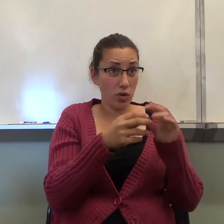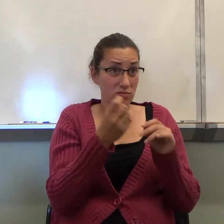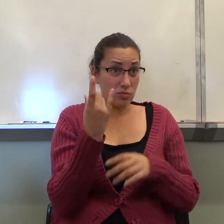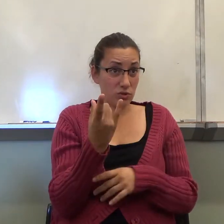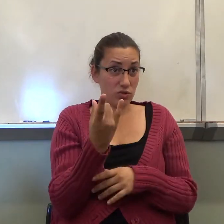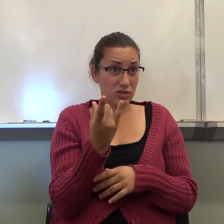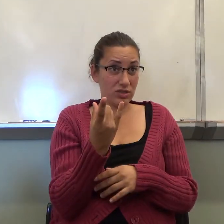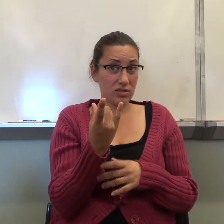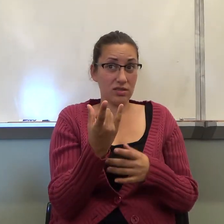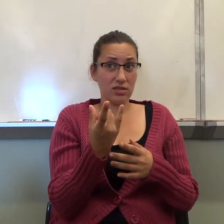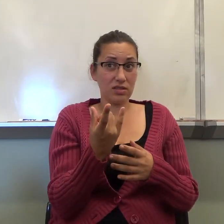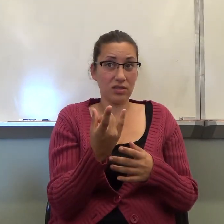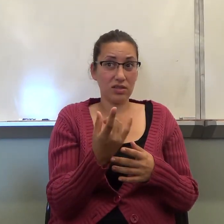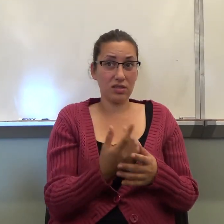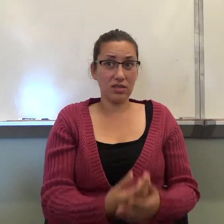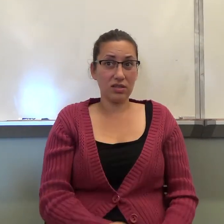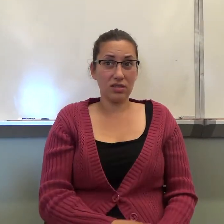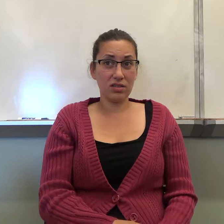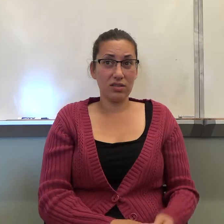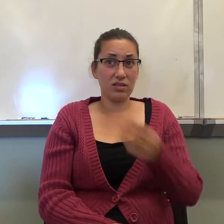is, are these like terms or unlike terms?